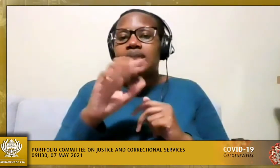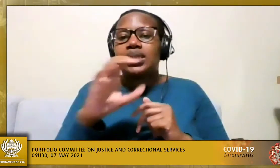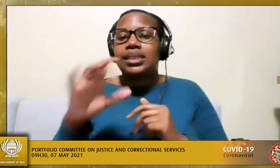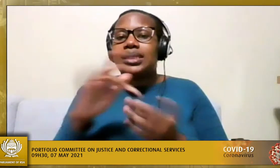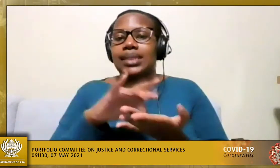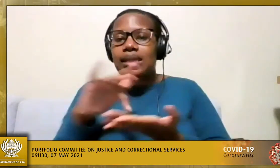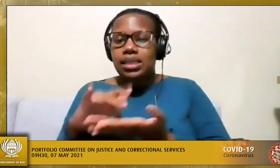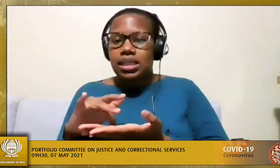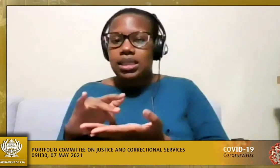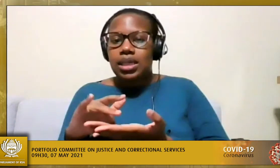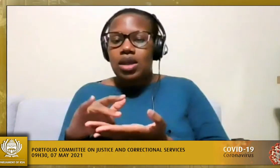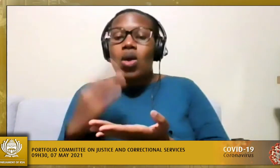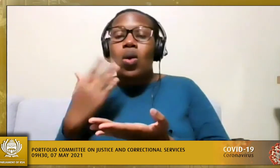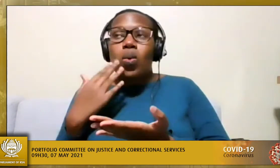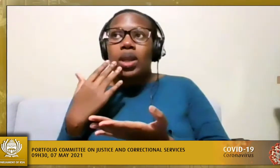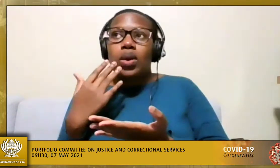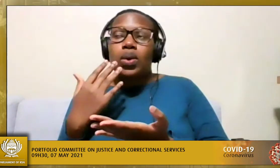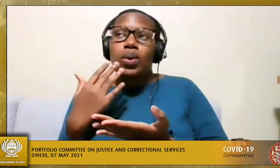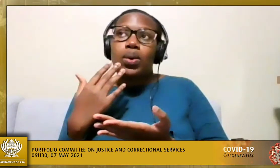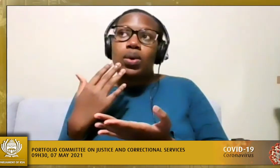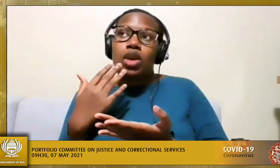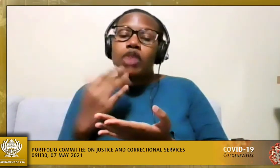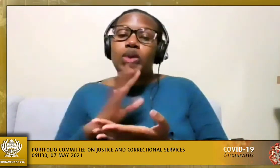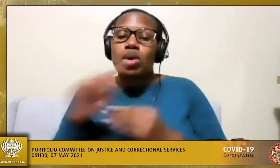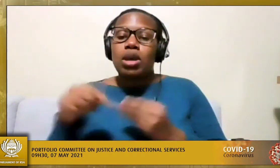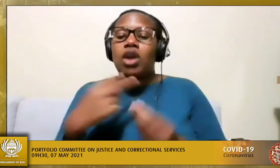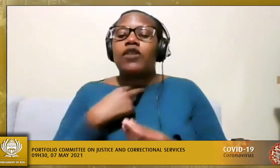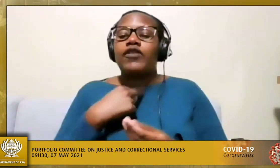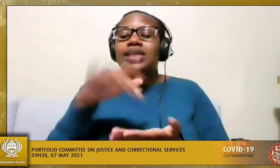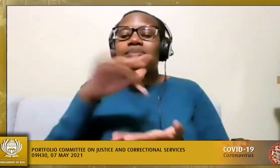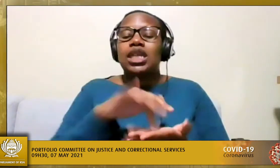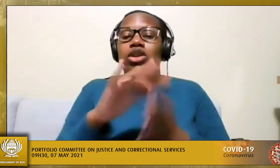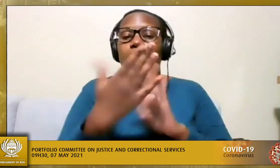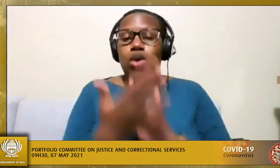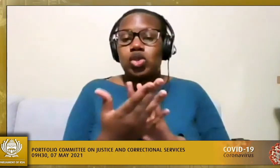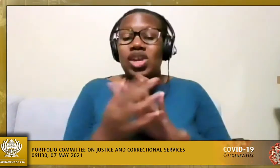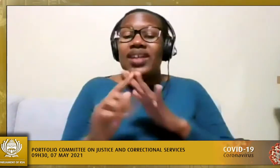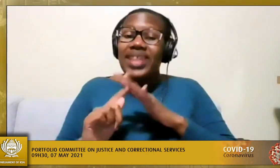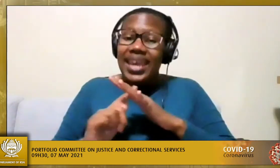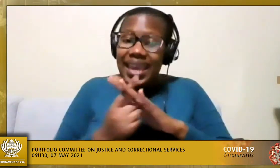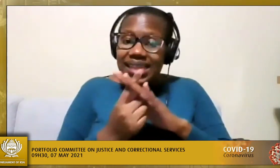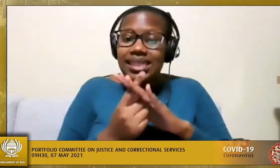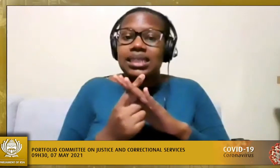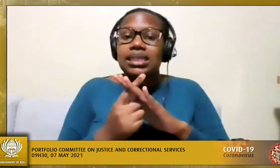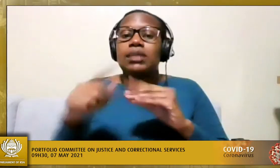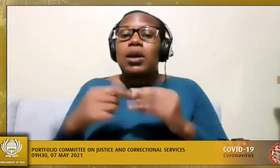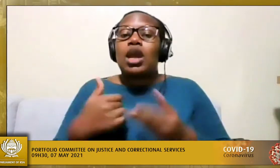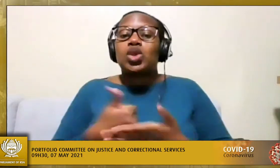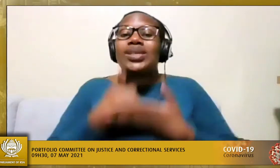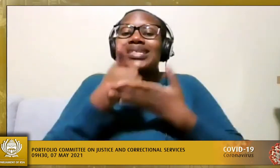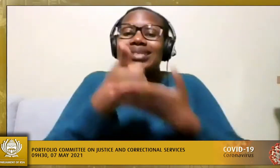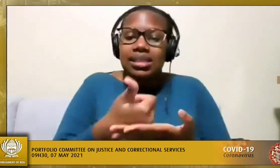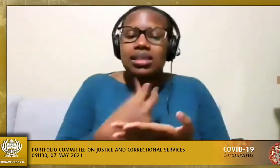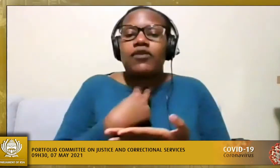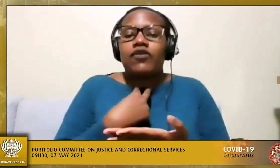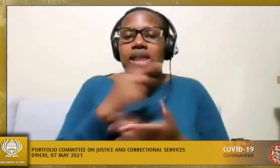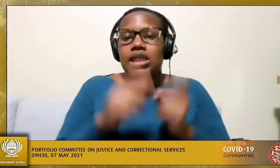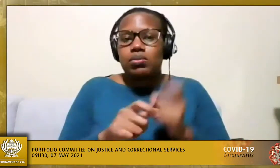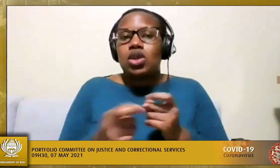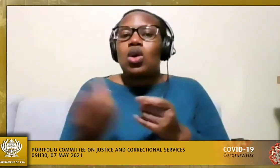when we we when we talk about the victim-centered approach is specifically on how to assist victims that are coming through